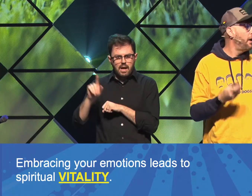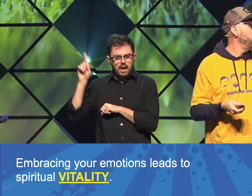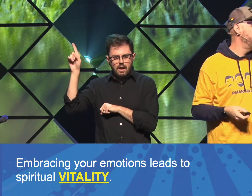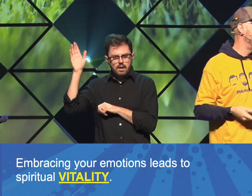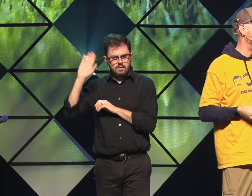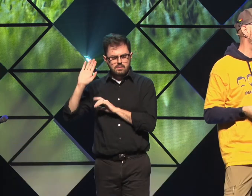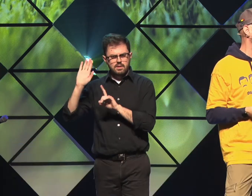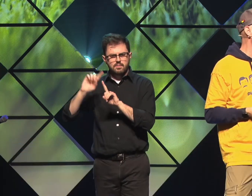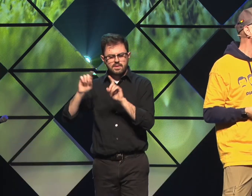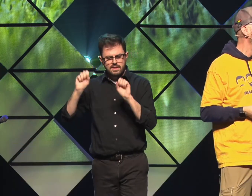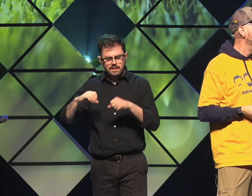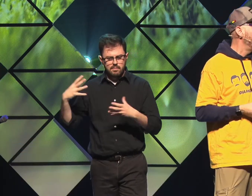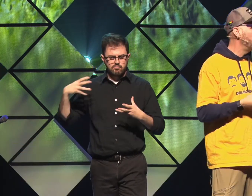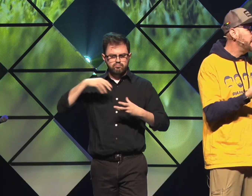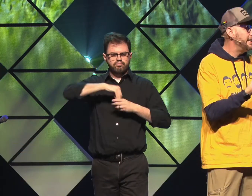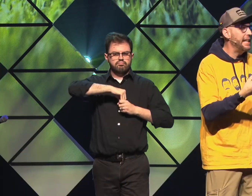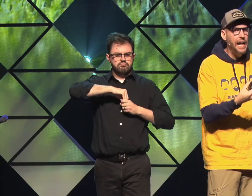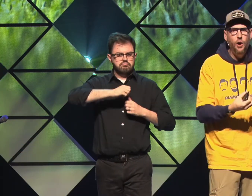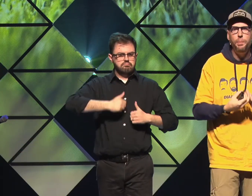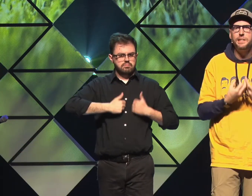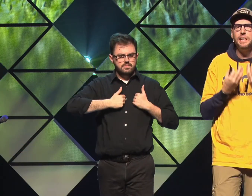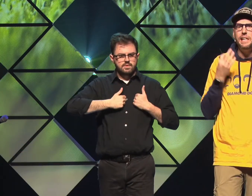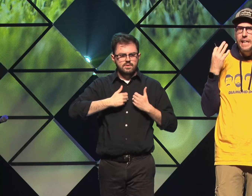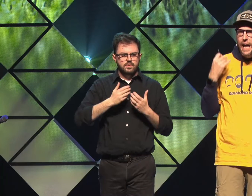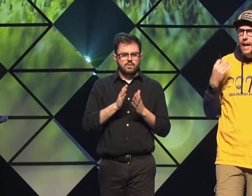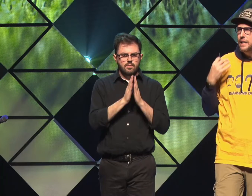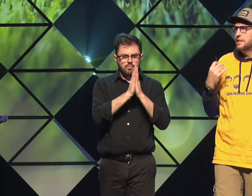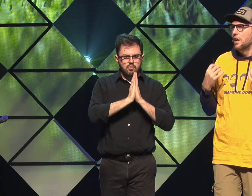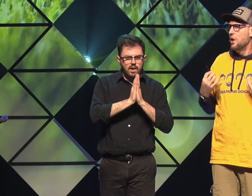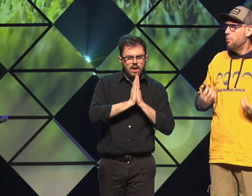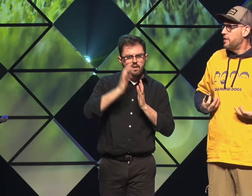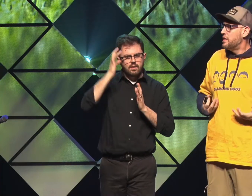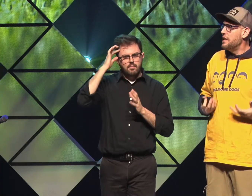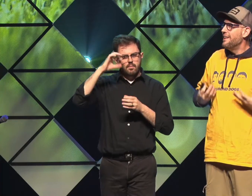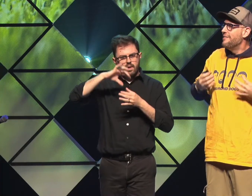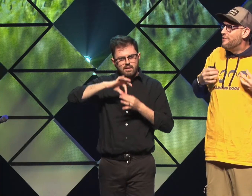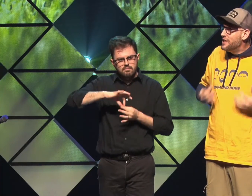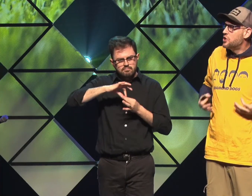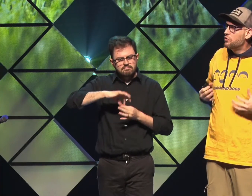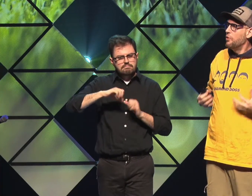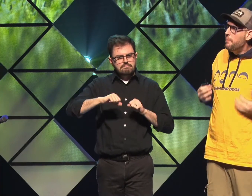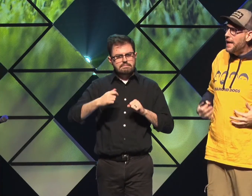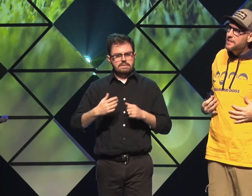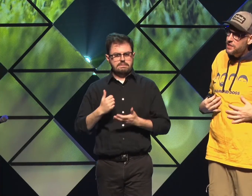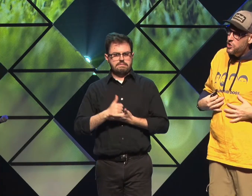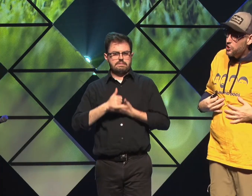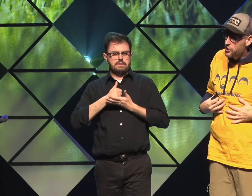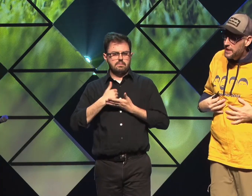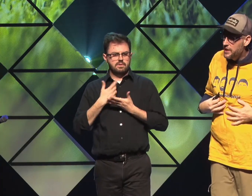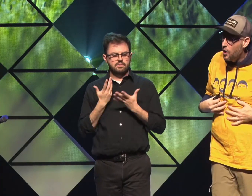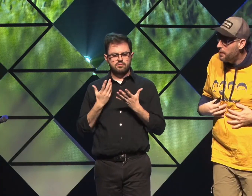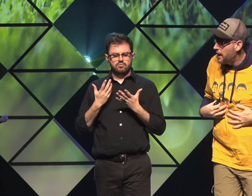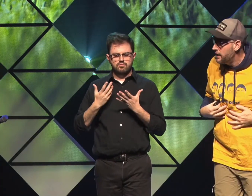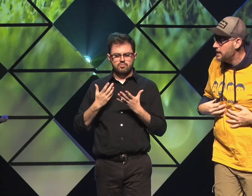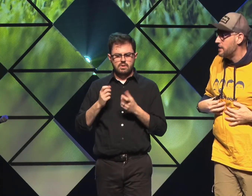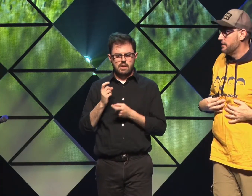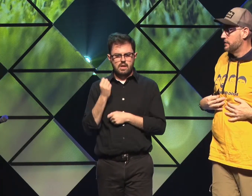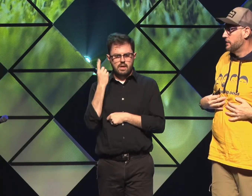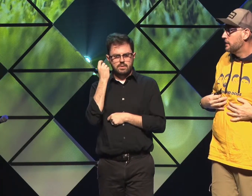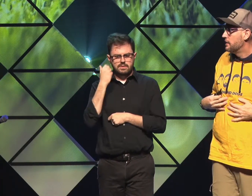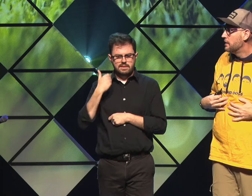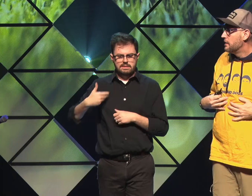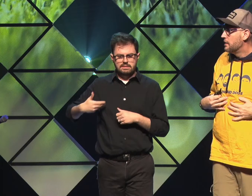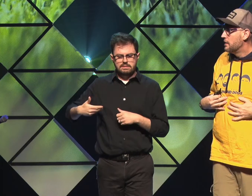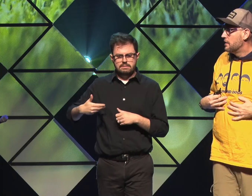prayer and mindfulness, right? Those things can help us connect with the visceral messengers in our body.